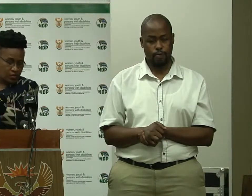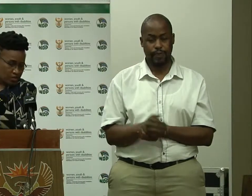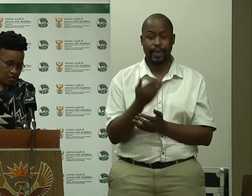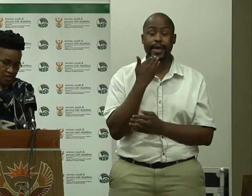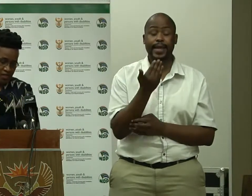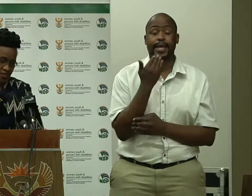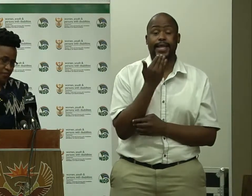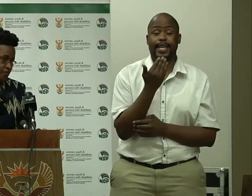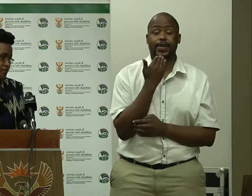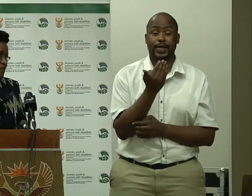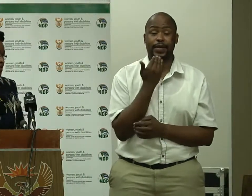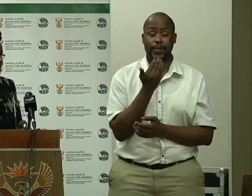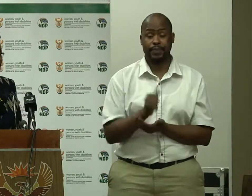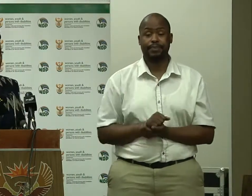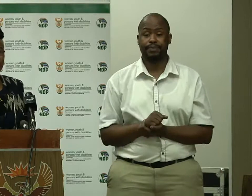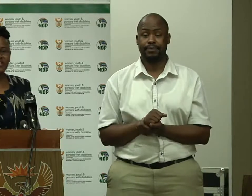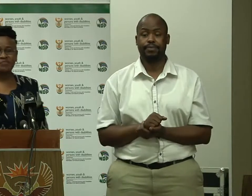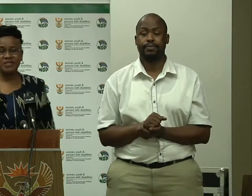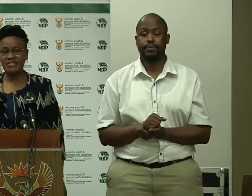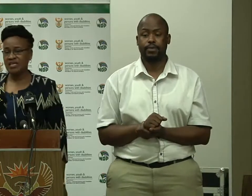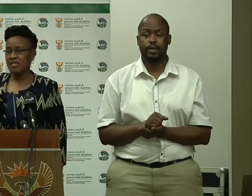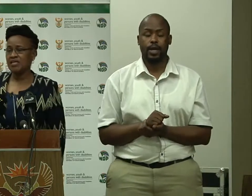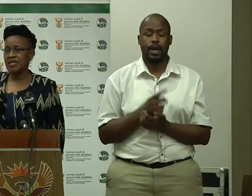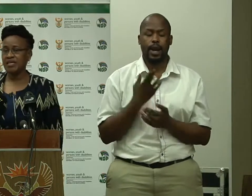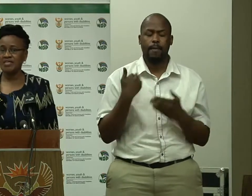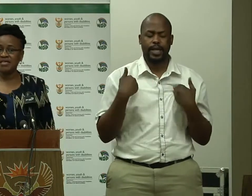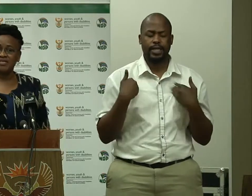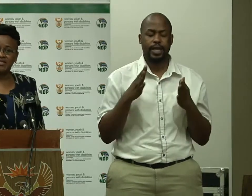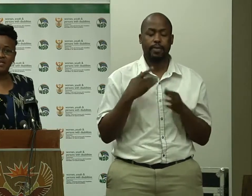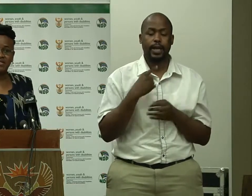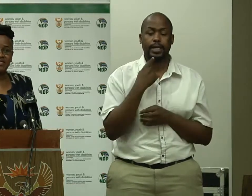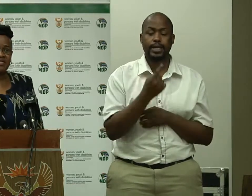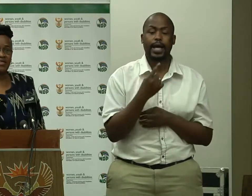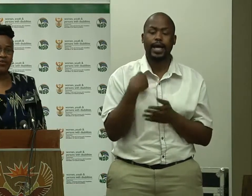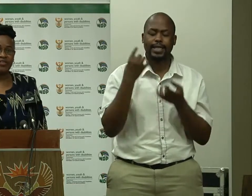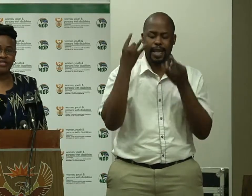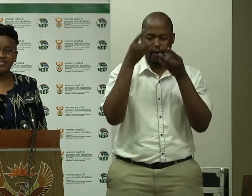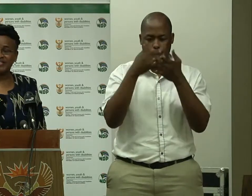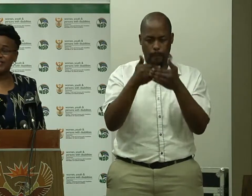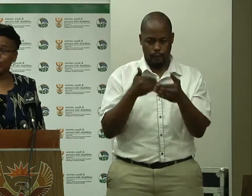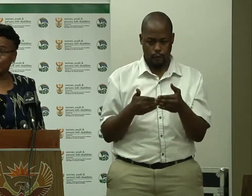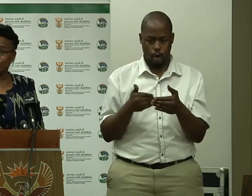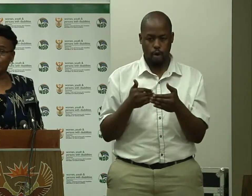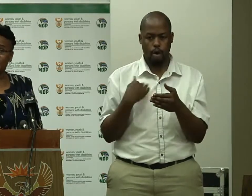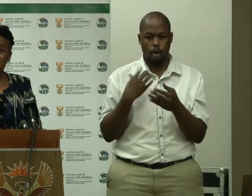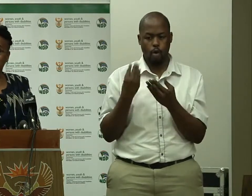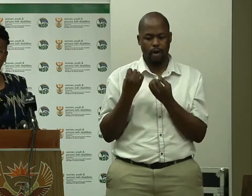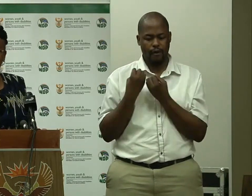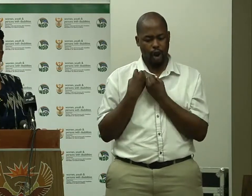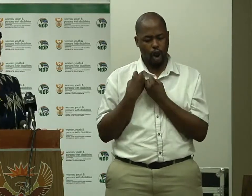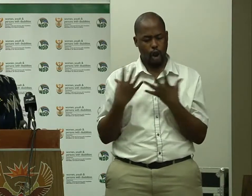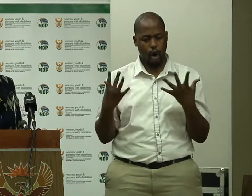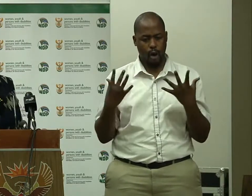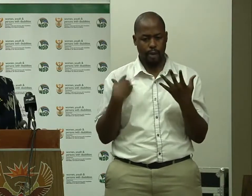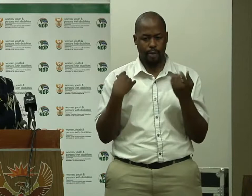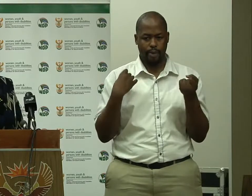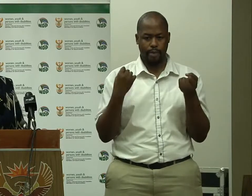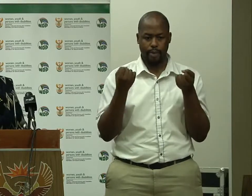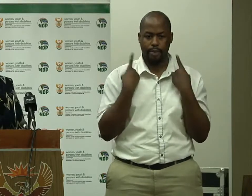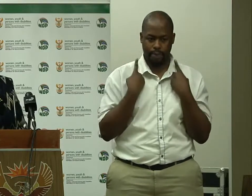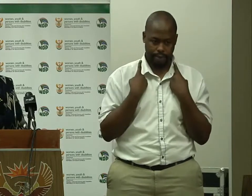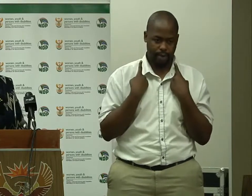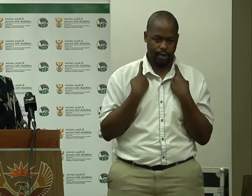Thank you. I'd like to start by saying, as I indicated earlier on, that there's a lot of misunderstanding